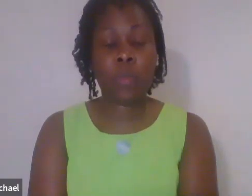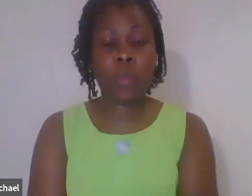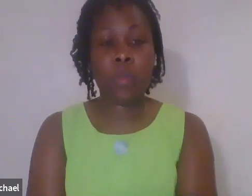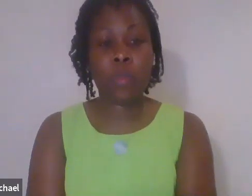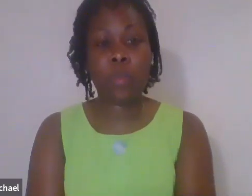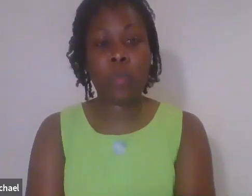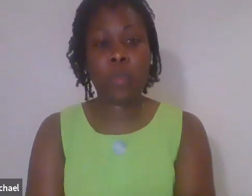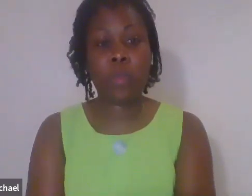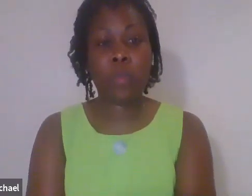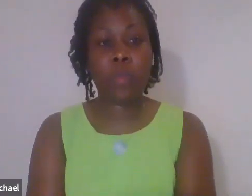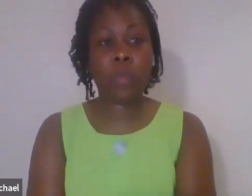Ben, you wrote you have a question.